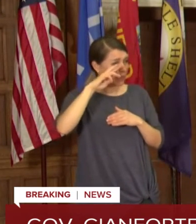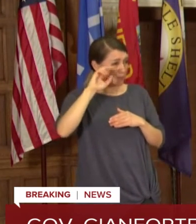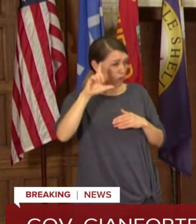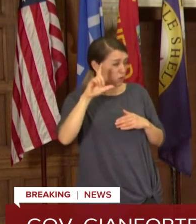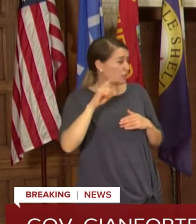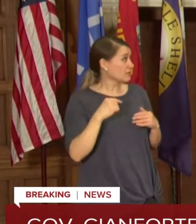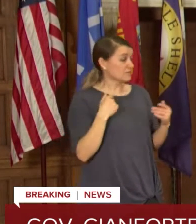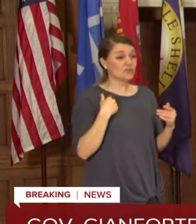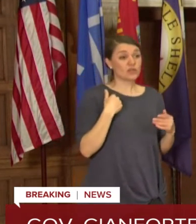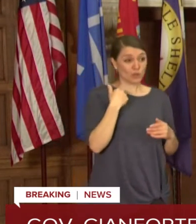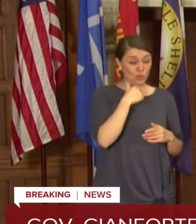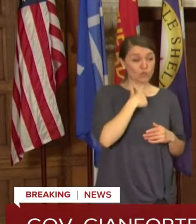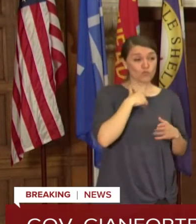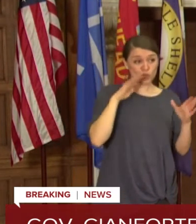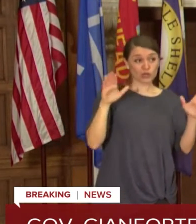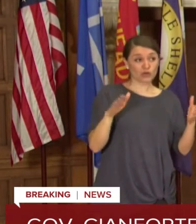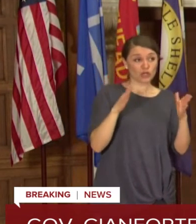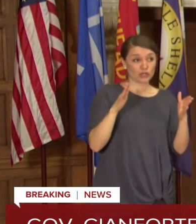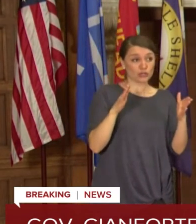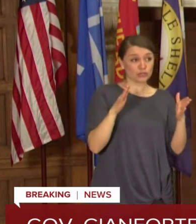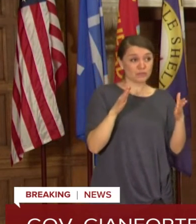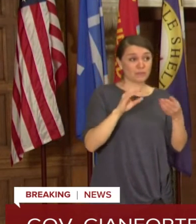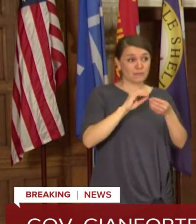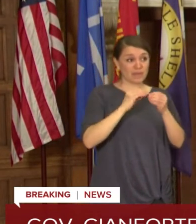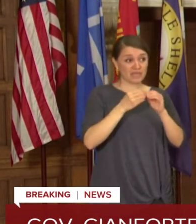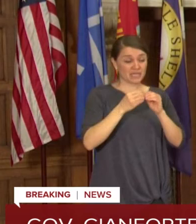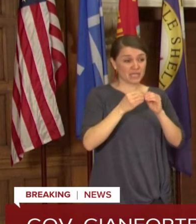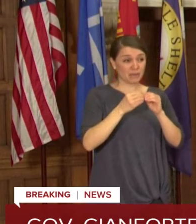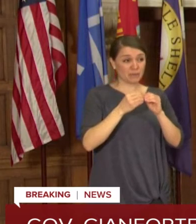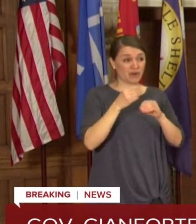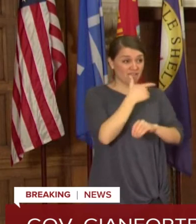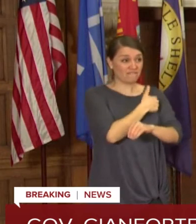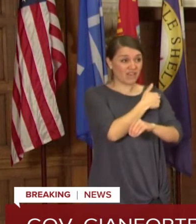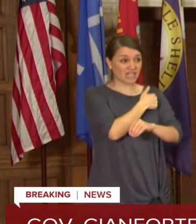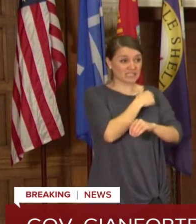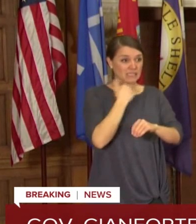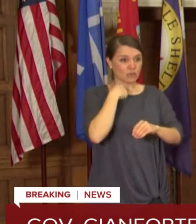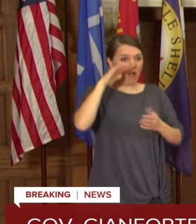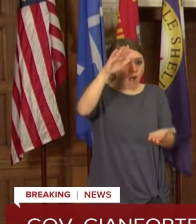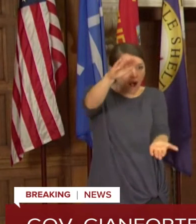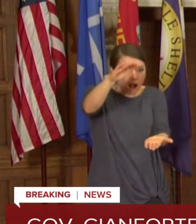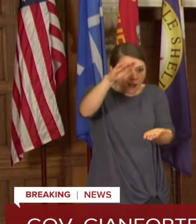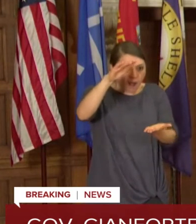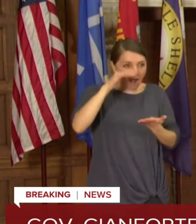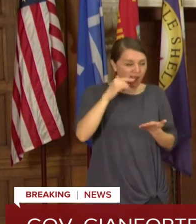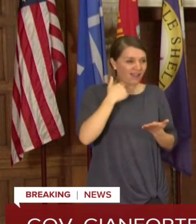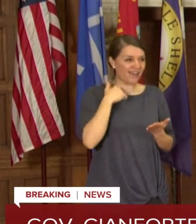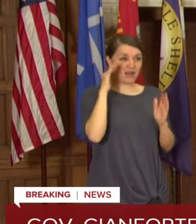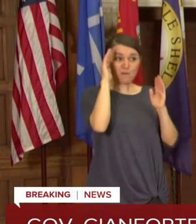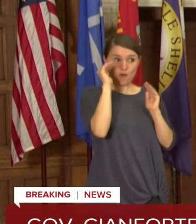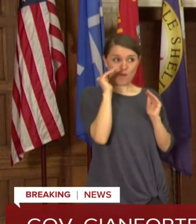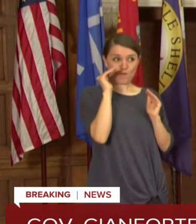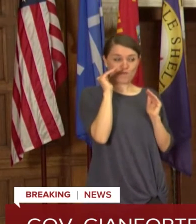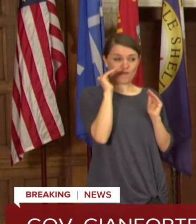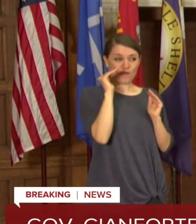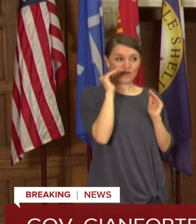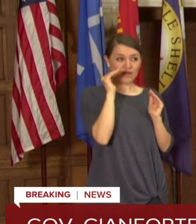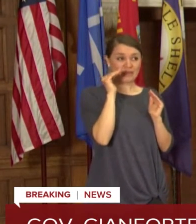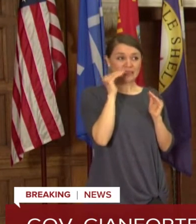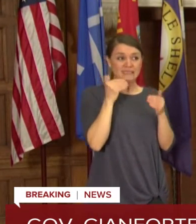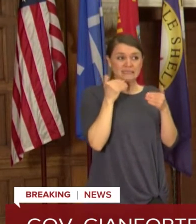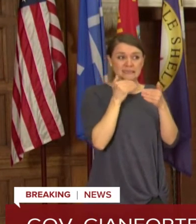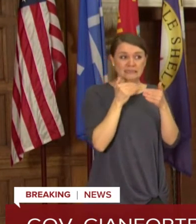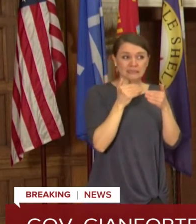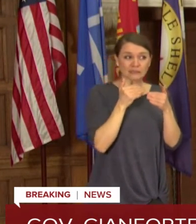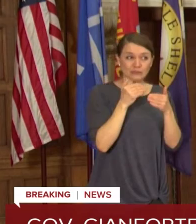by saying we're encouraged by the increasing number of doses we're receiving, and I'm hopeful that in the near future, anyone in the state